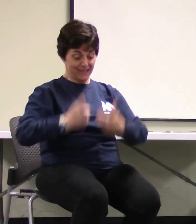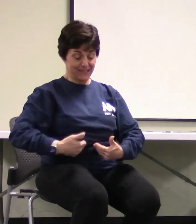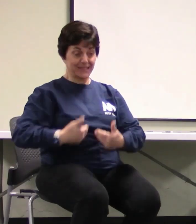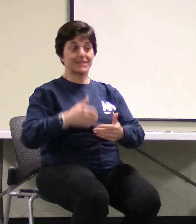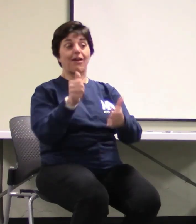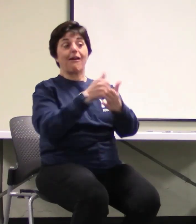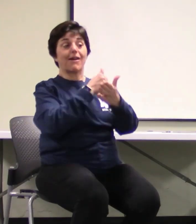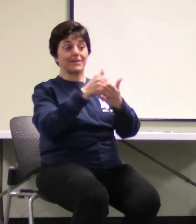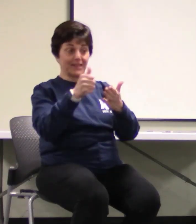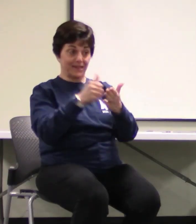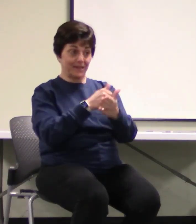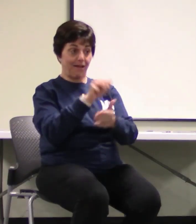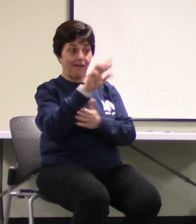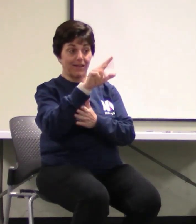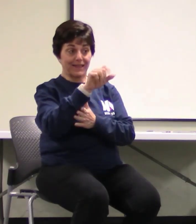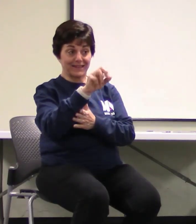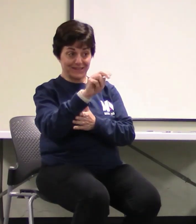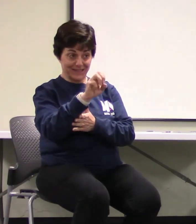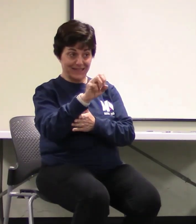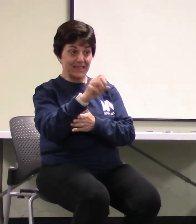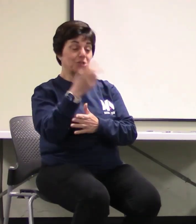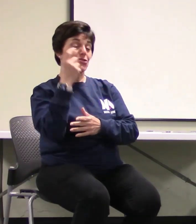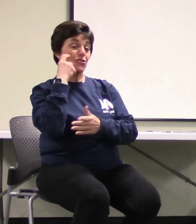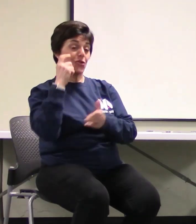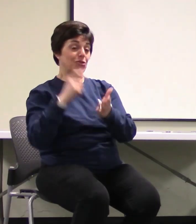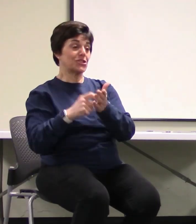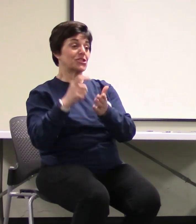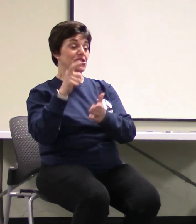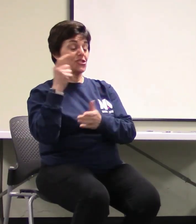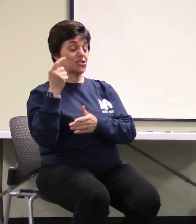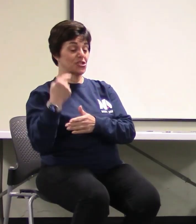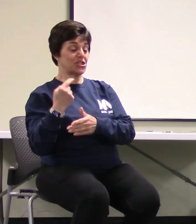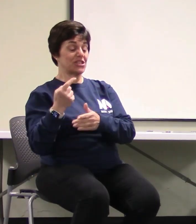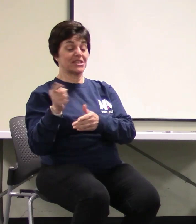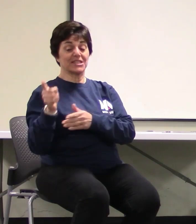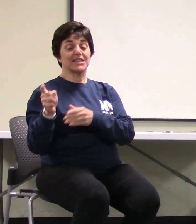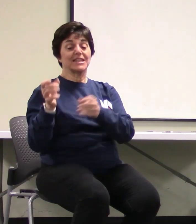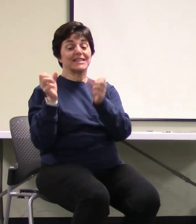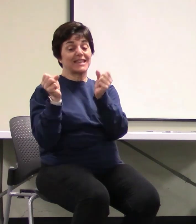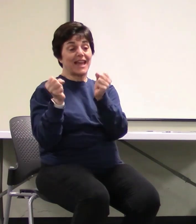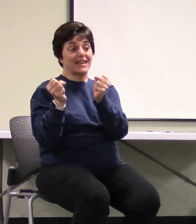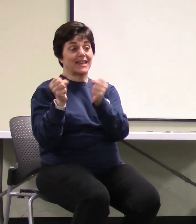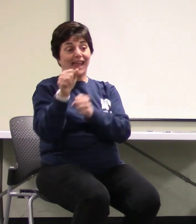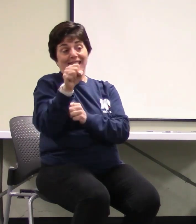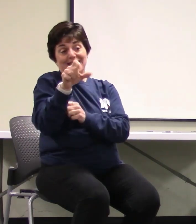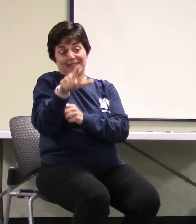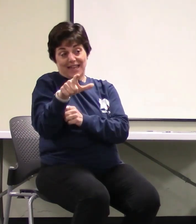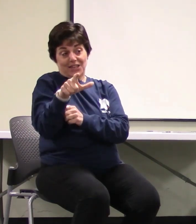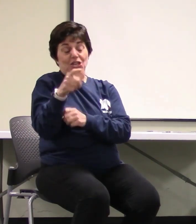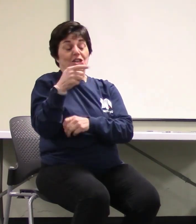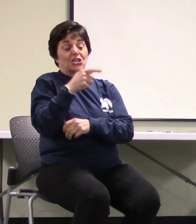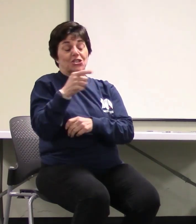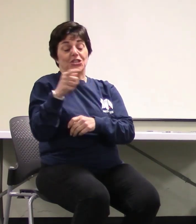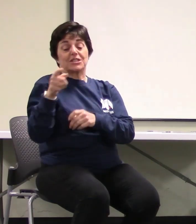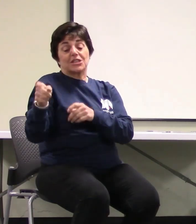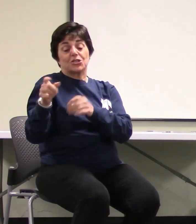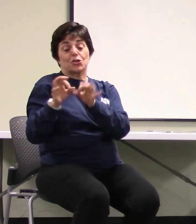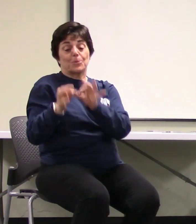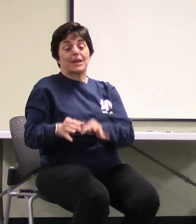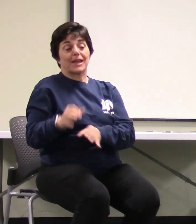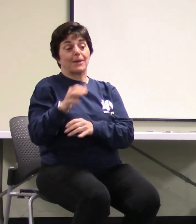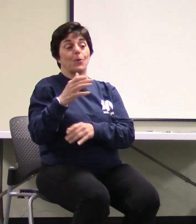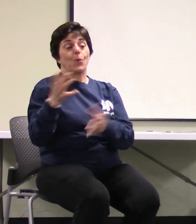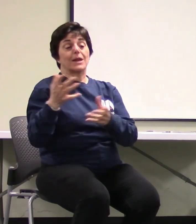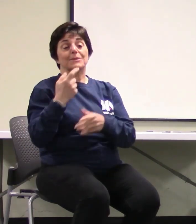my friend Arlene, who, if you see right now, she's doing American Sign Language. She's interpreting what I'm saying right